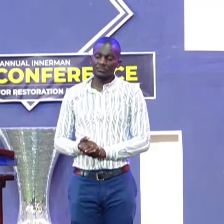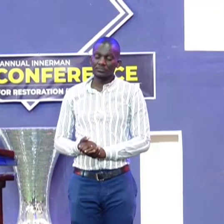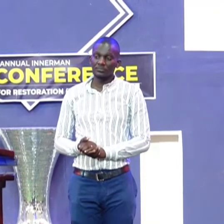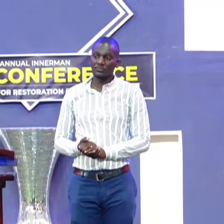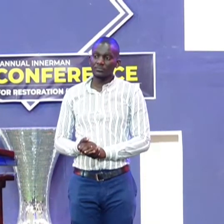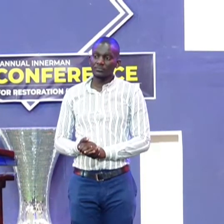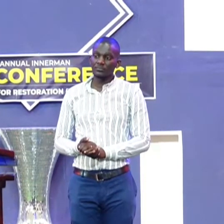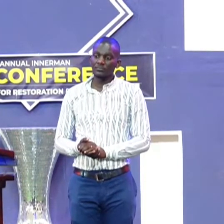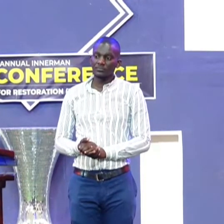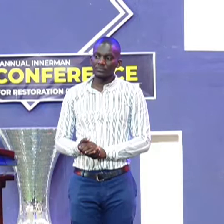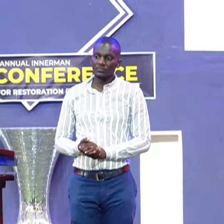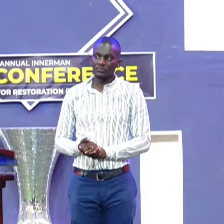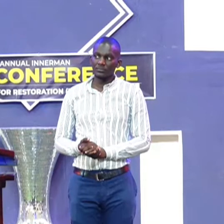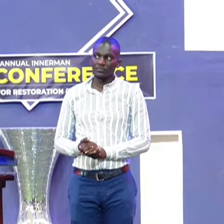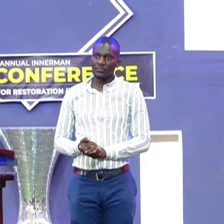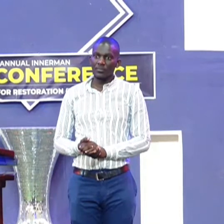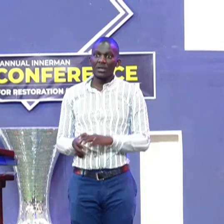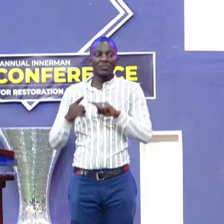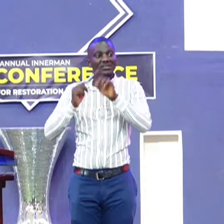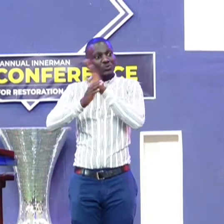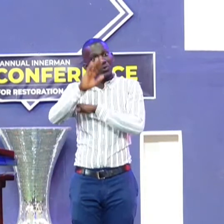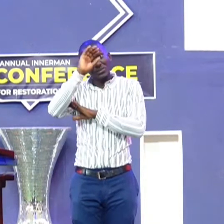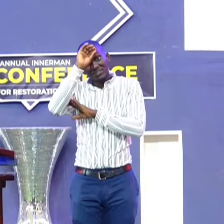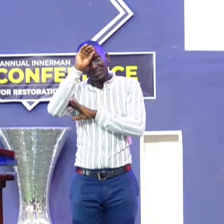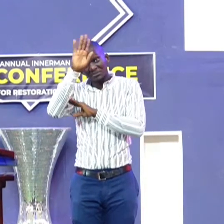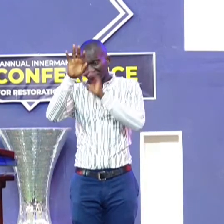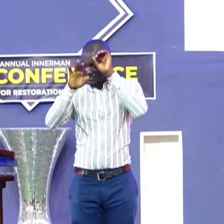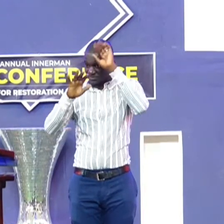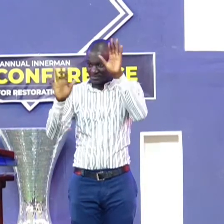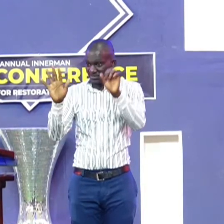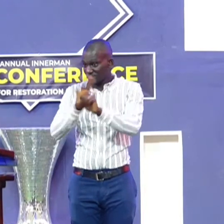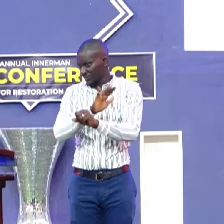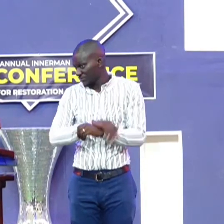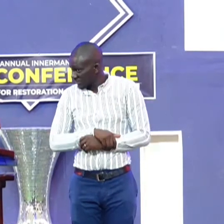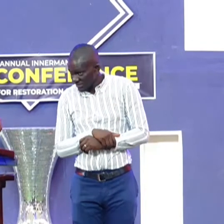citizens of Moab by birth. But the Lord is